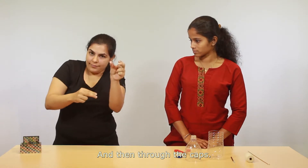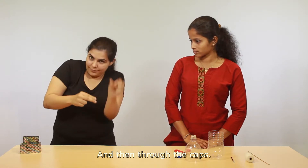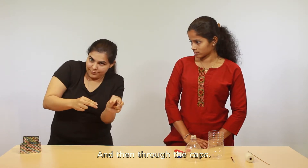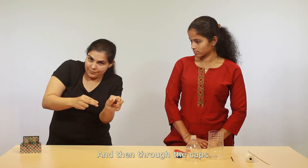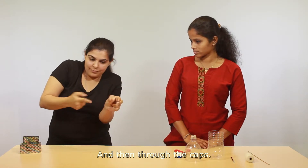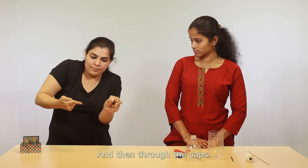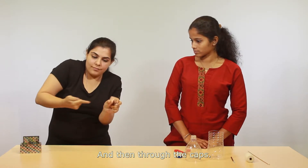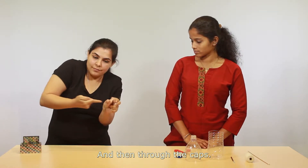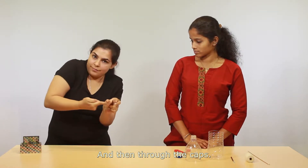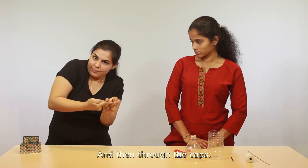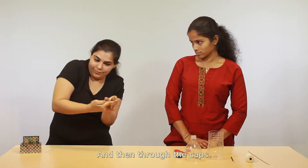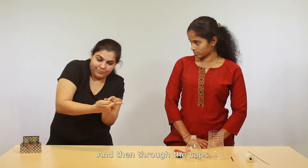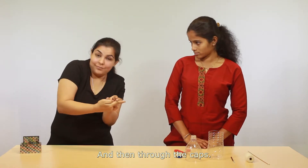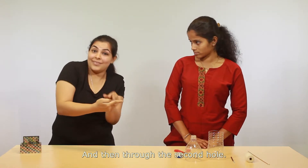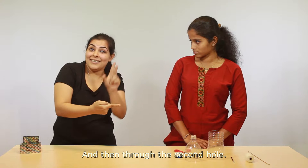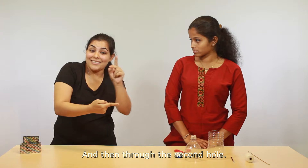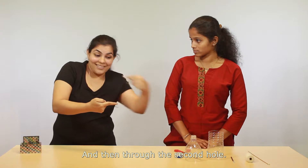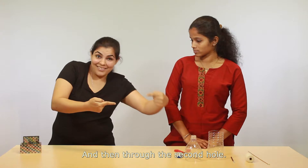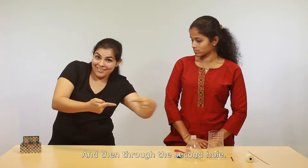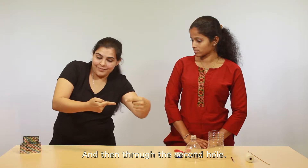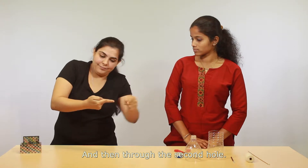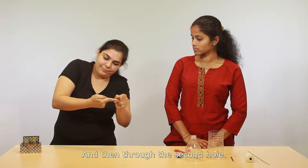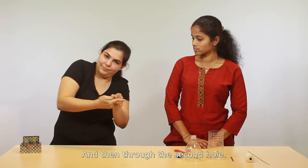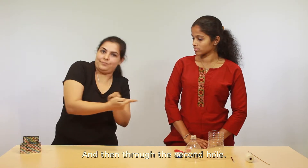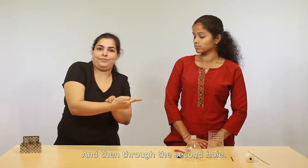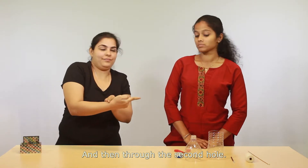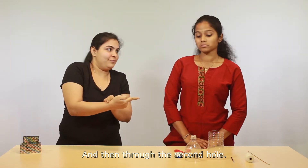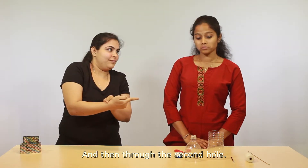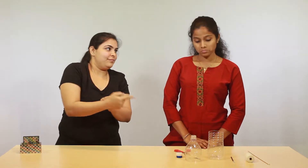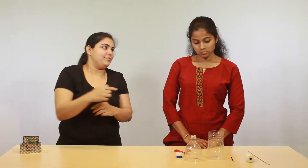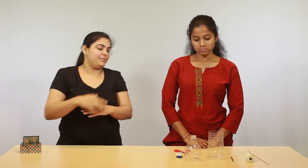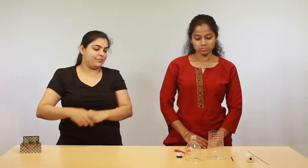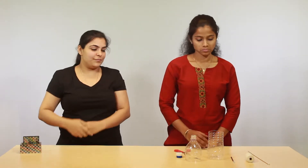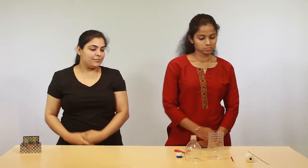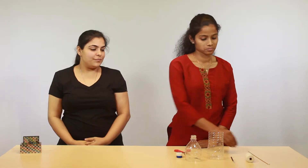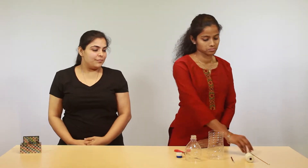and then through the second hole all right let's do that